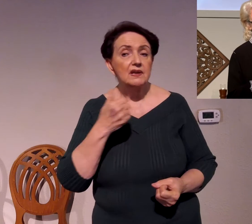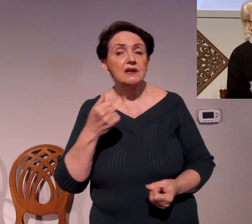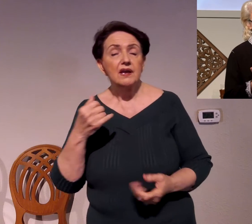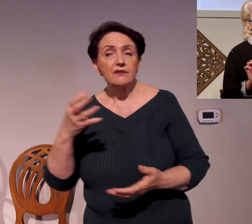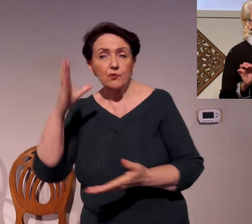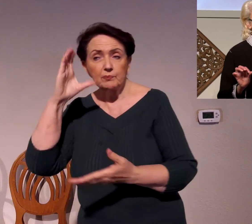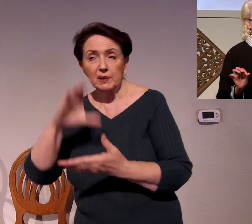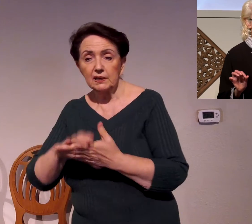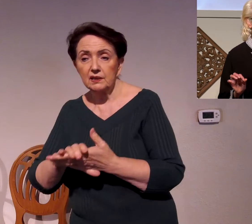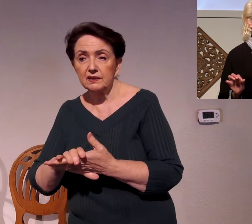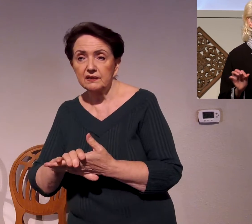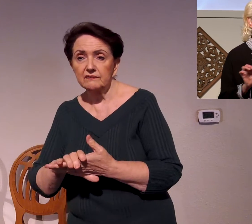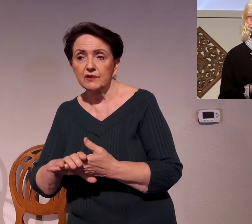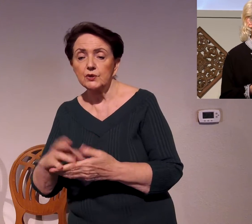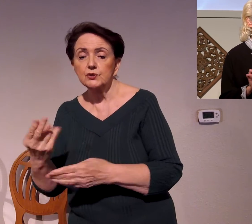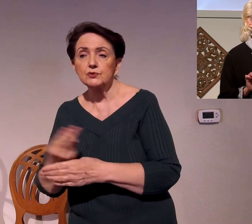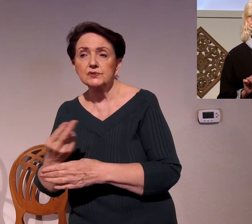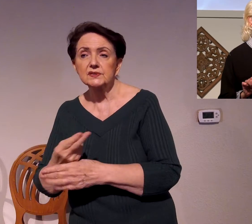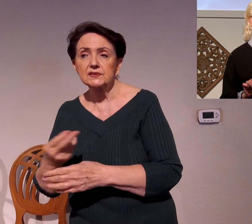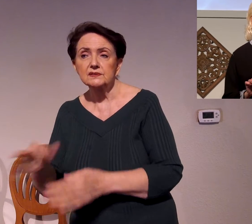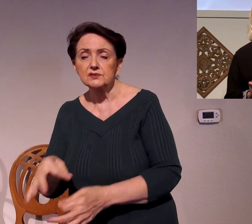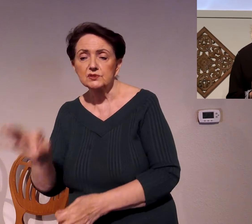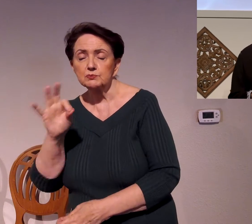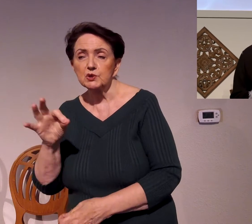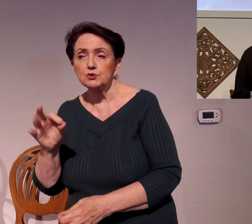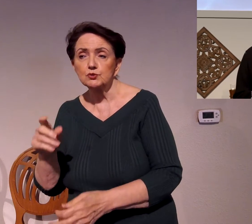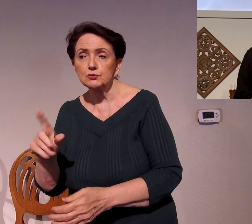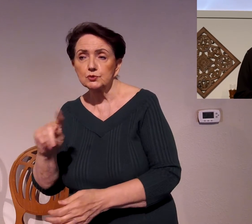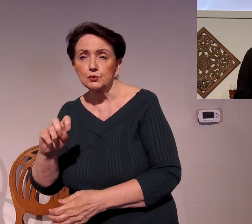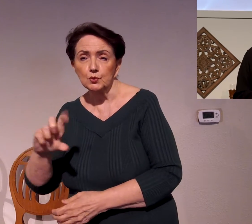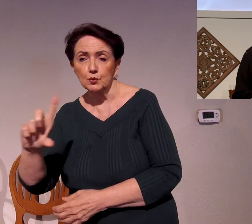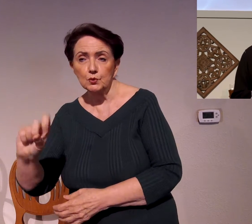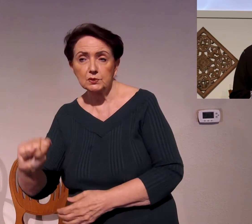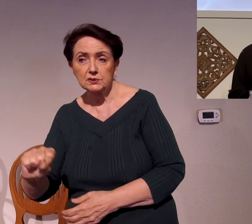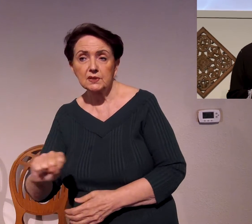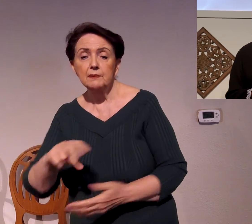believe that using our spiritual tools is a guarantee that it will work out.